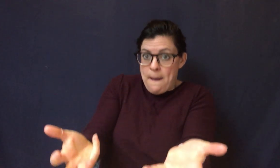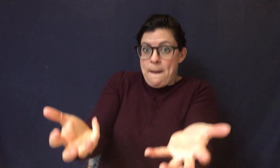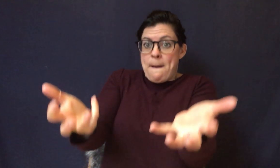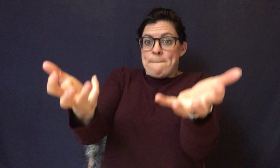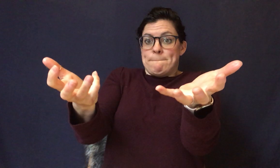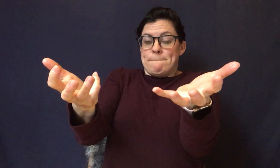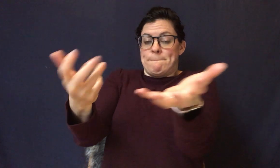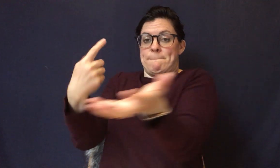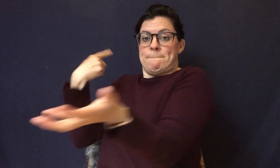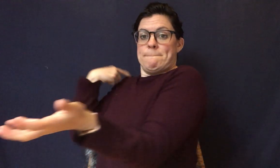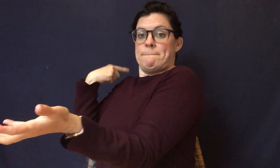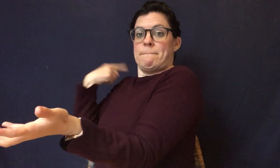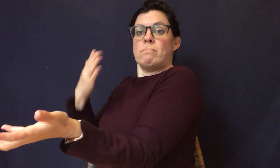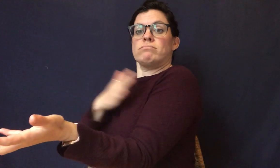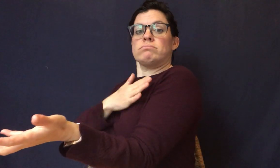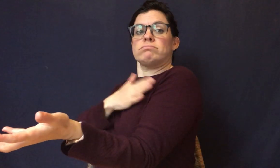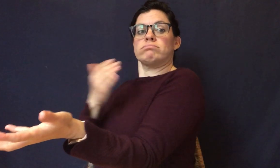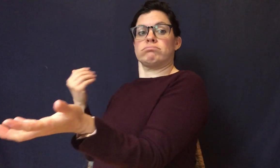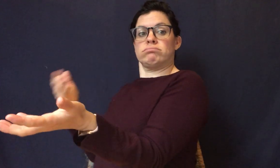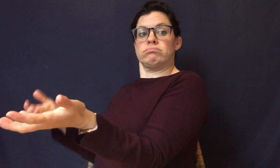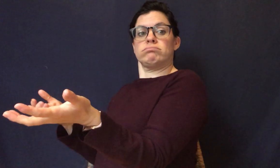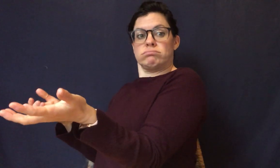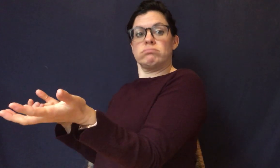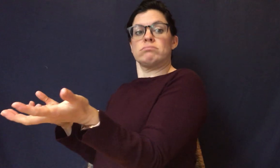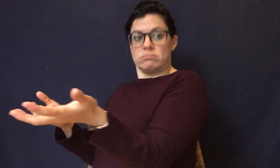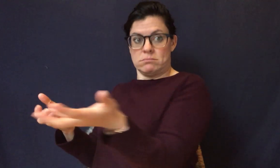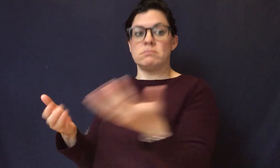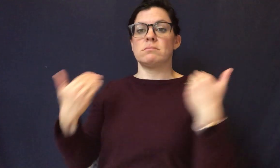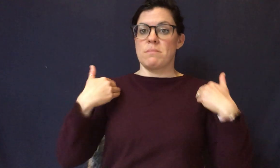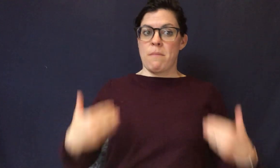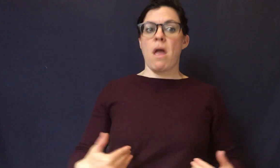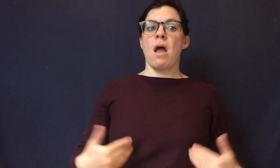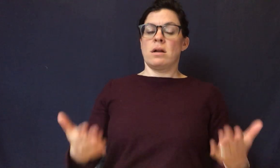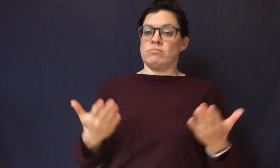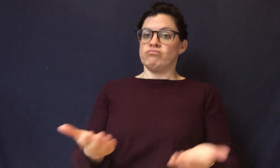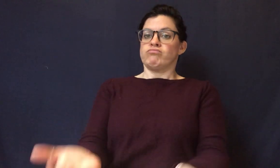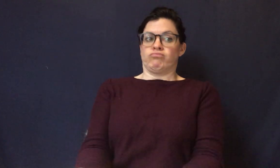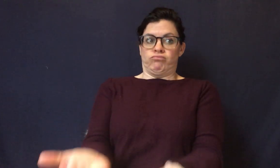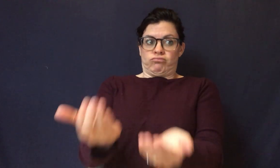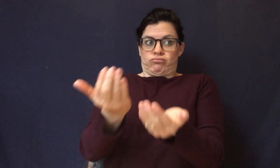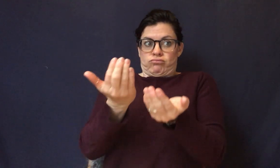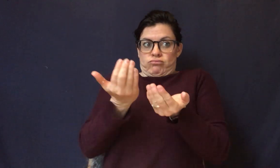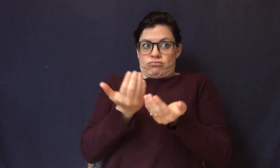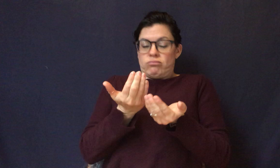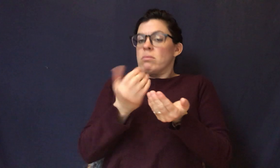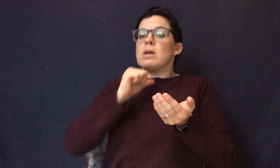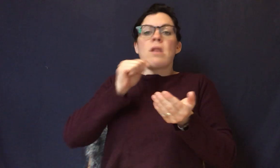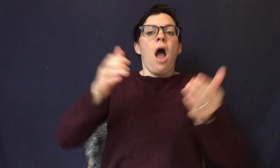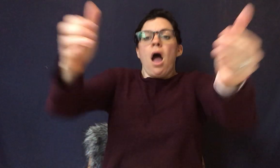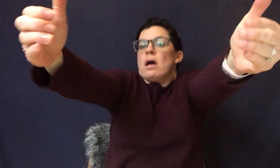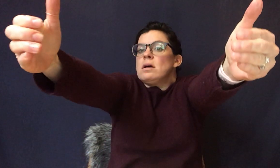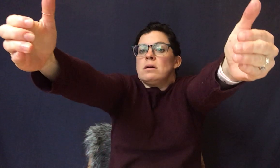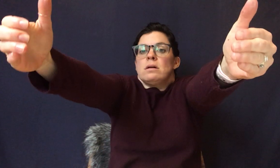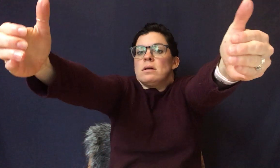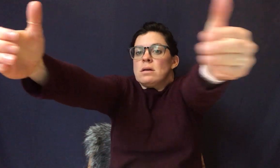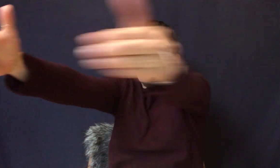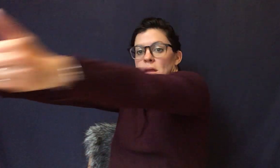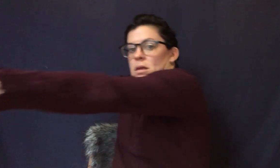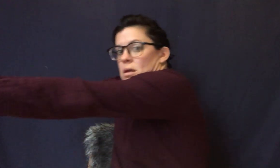want it falling and pulling you down with it, right? That type of thing. Never turn or twist until you are standing straight. Then